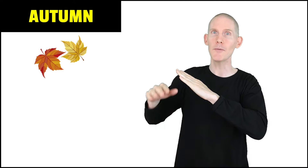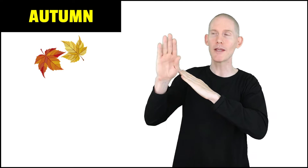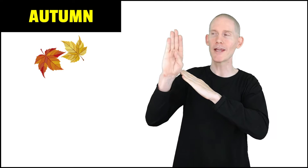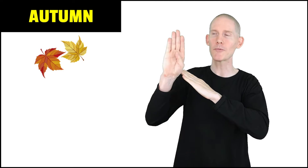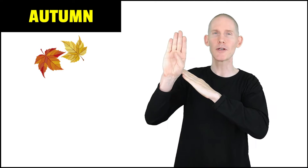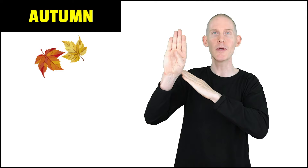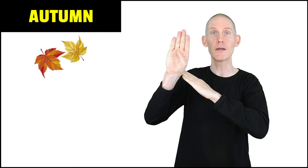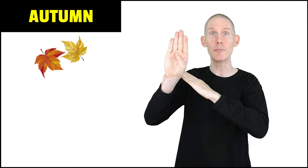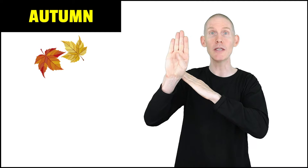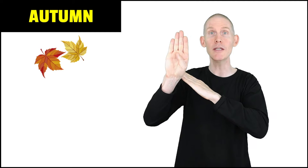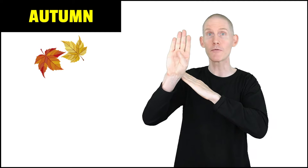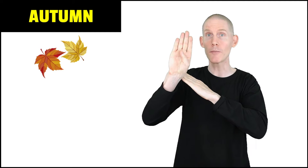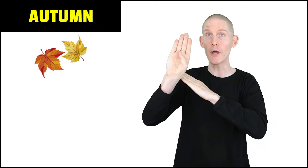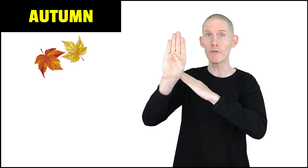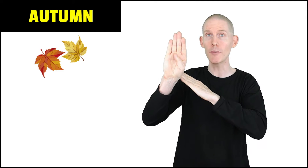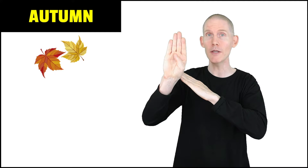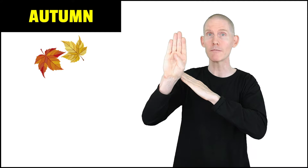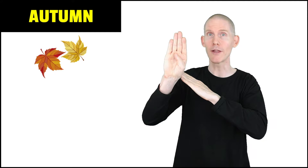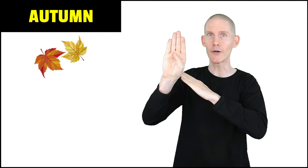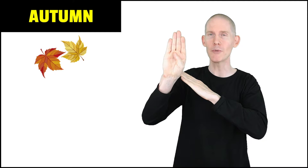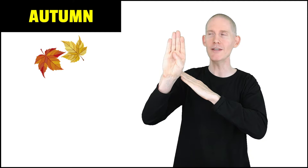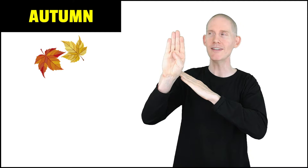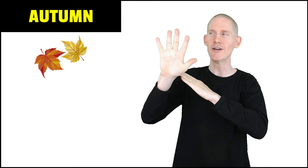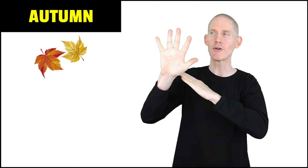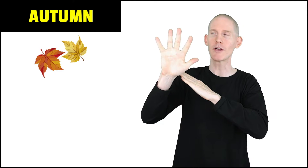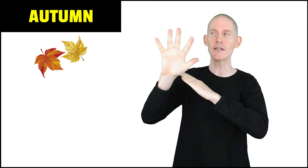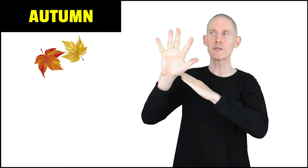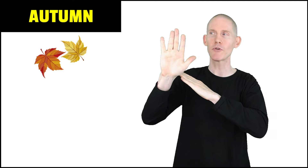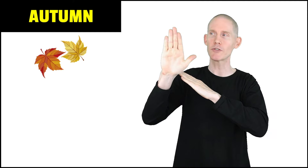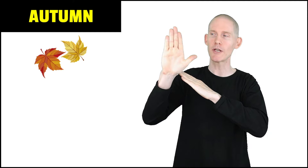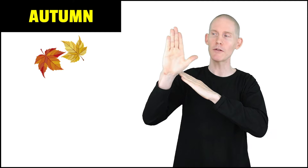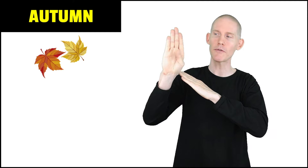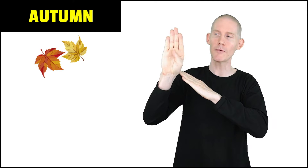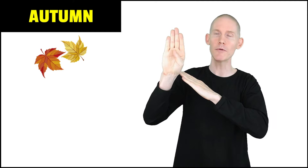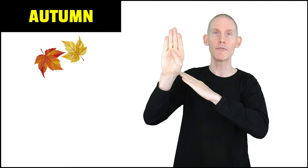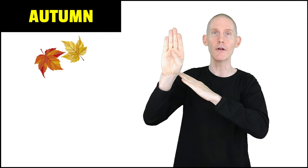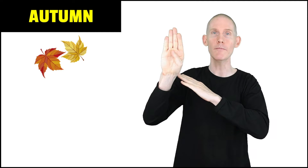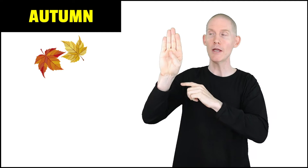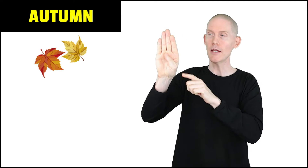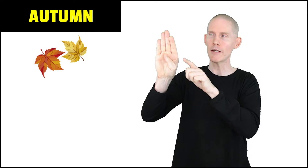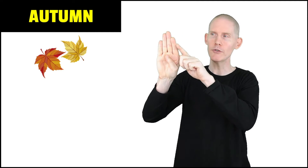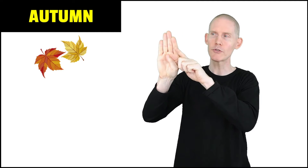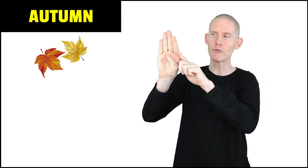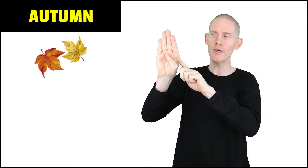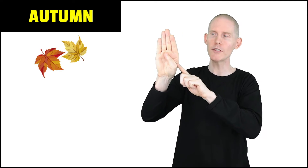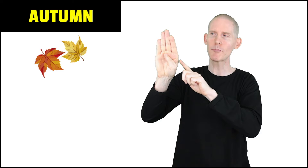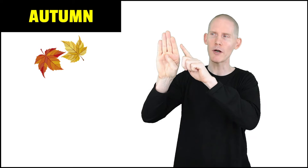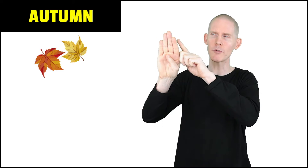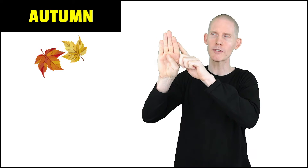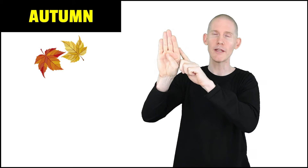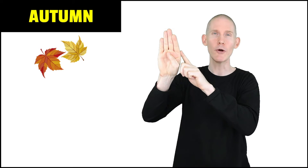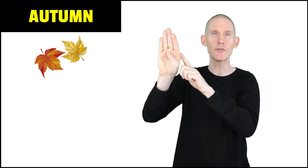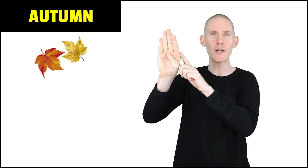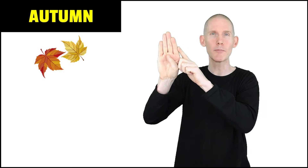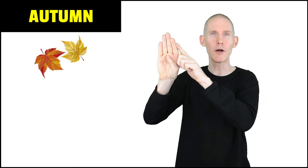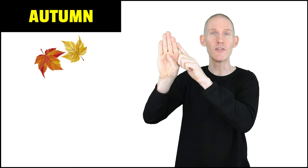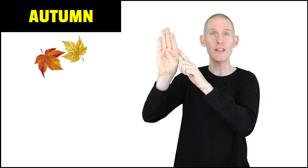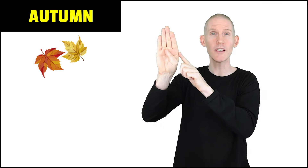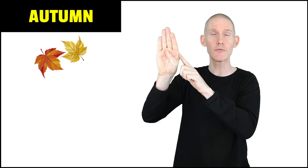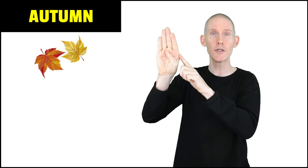hand, we're going to make a B from the alphabet, letter B. Go like this, fingers together, thumb in front. Now use the ridged part, or we can say the outside part of the index finger